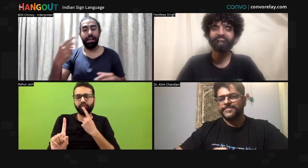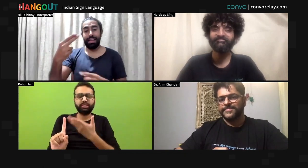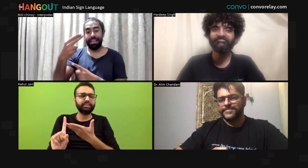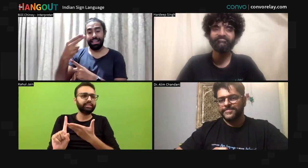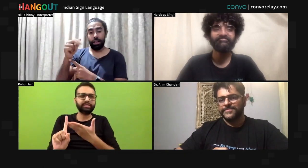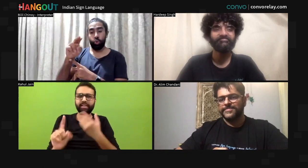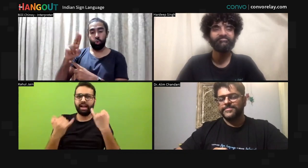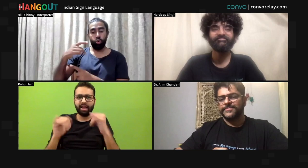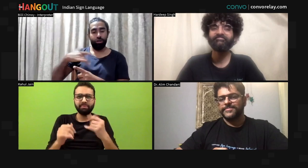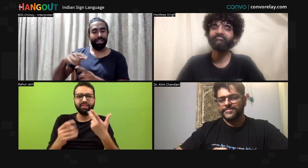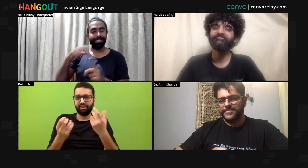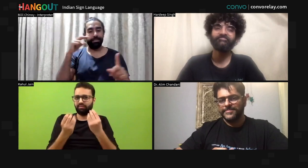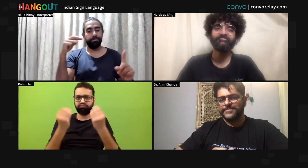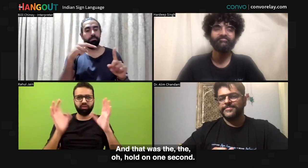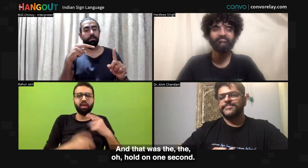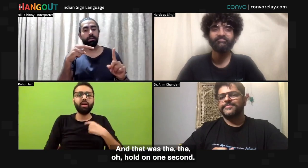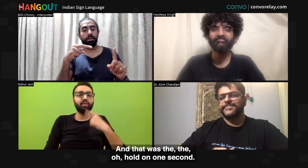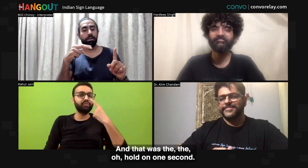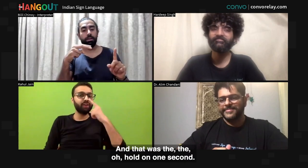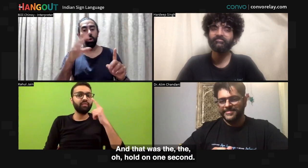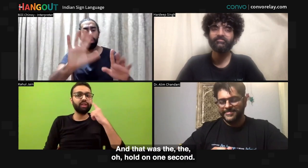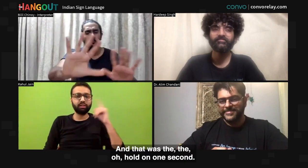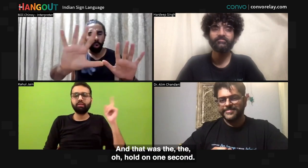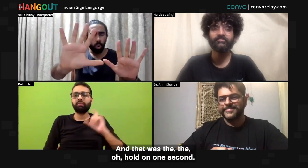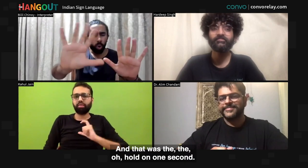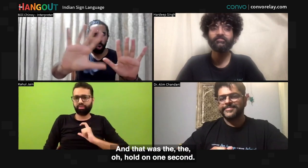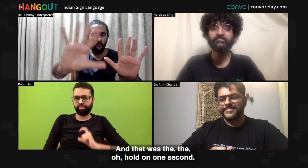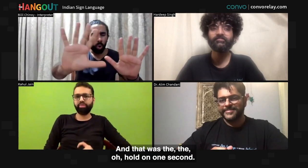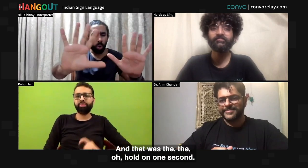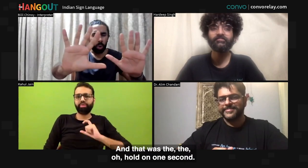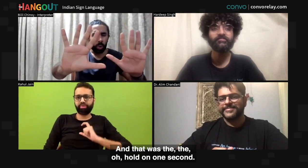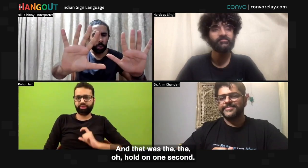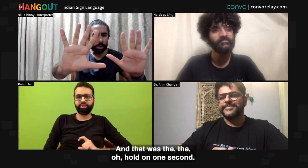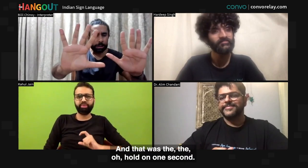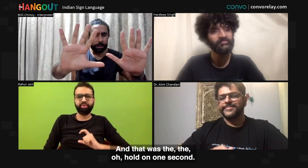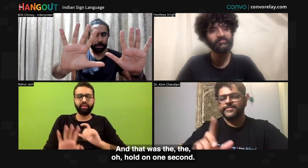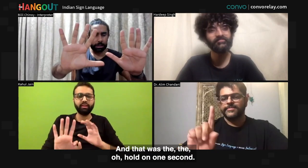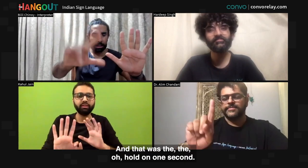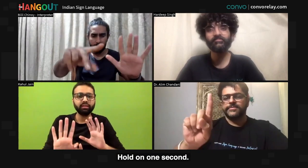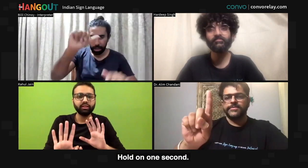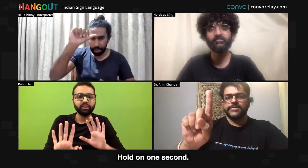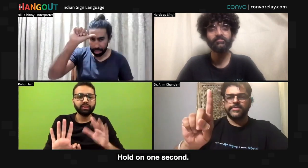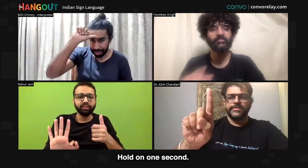Um, and, and that was the, the, oh, hold on one second. Second. Just hold on one second.